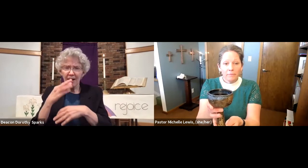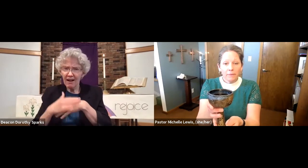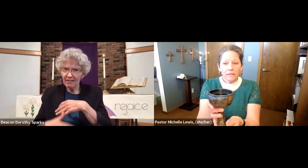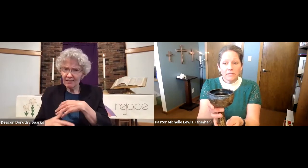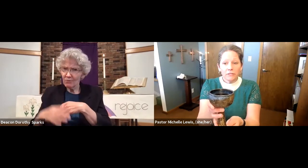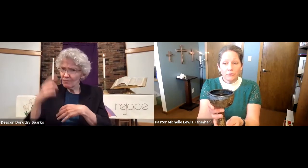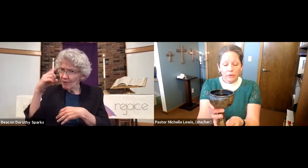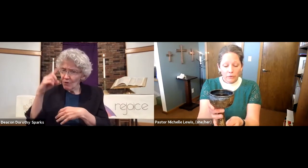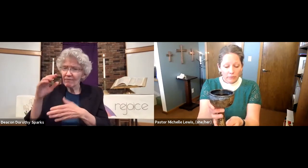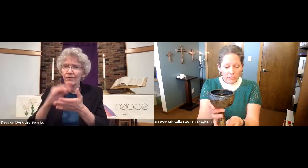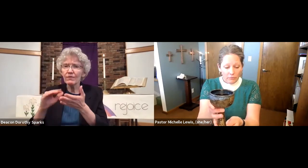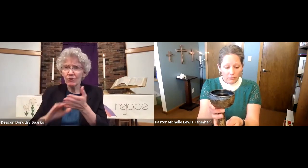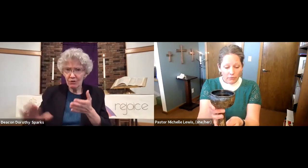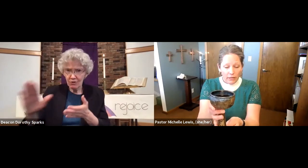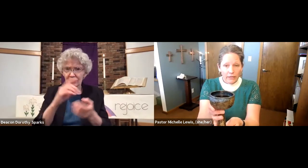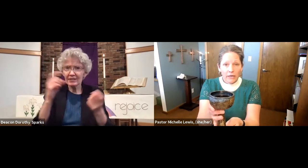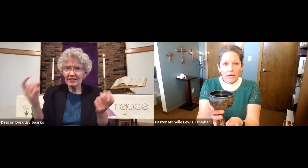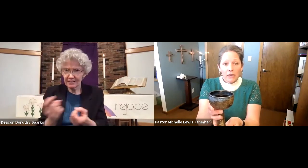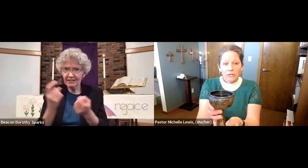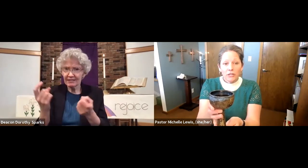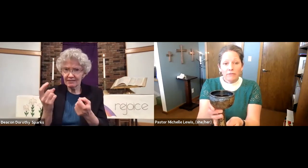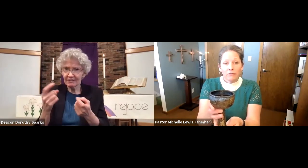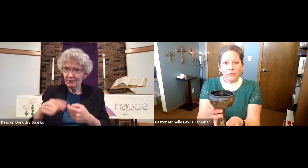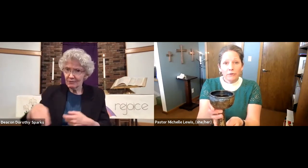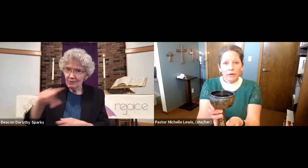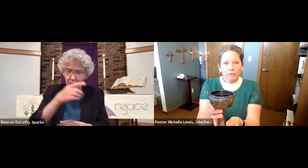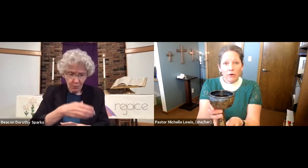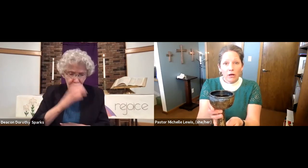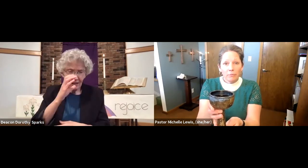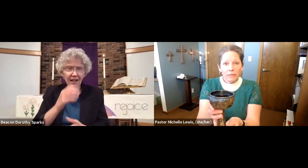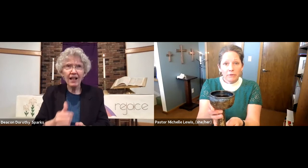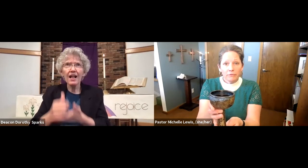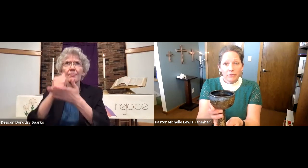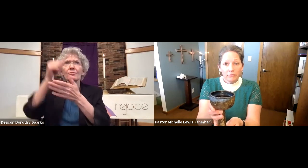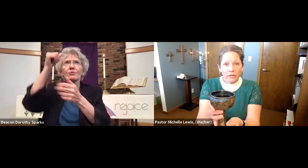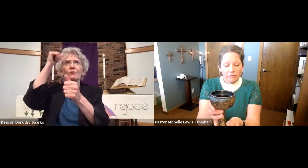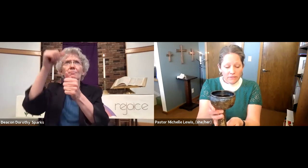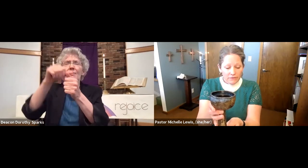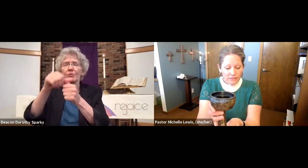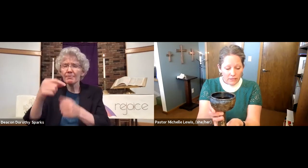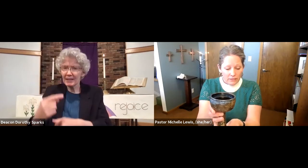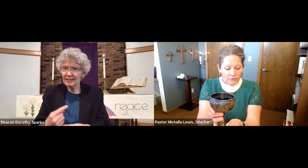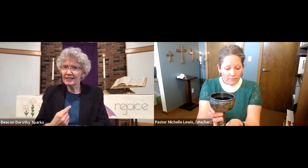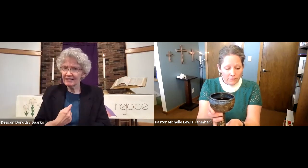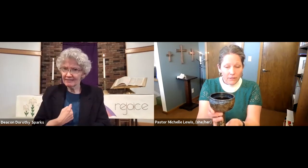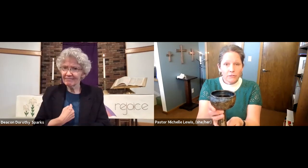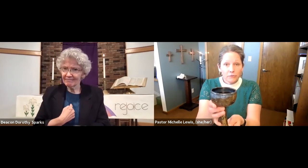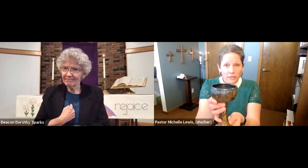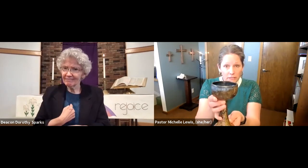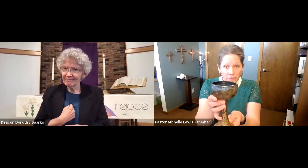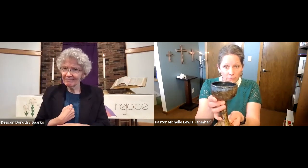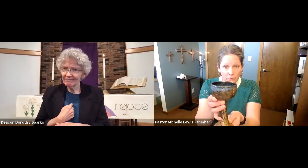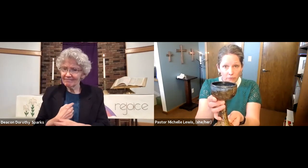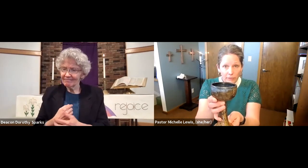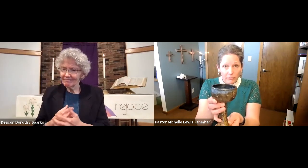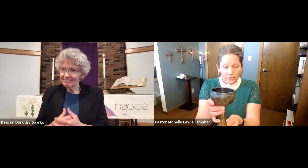cup is the new agreement in my blood, shed for you and for all people for the forgiveness of sin. Do